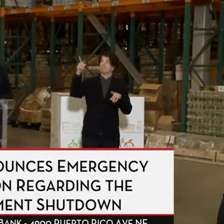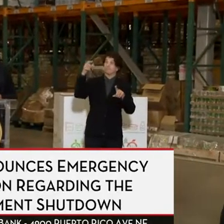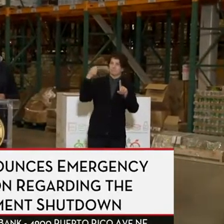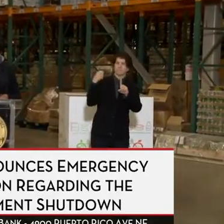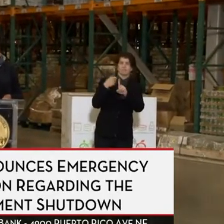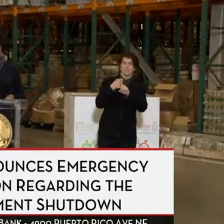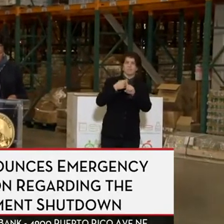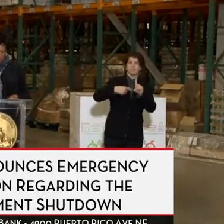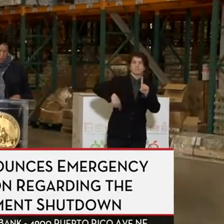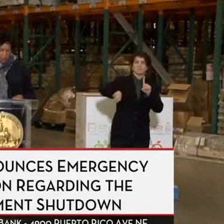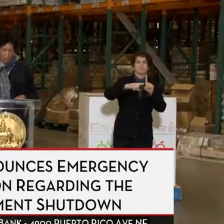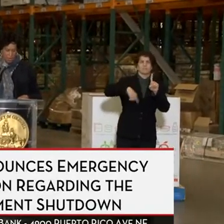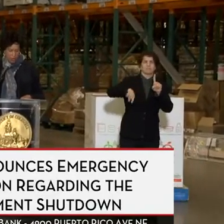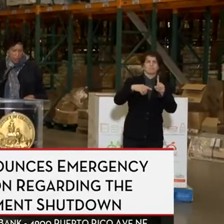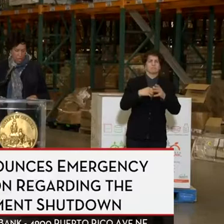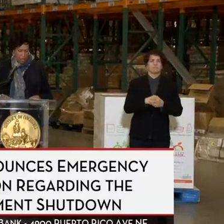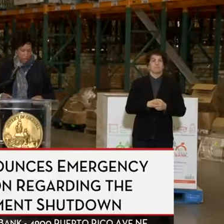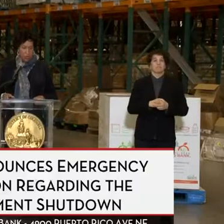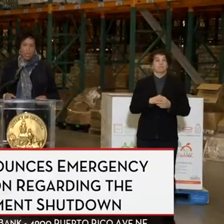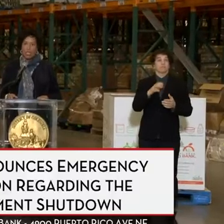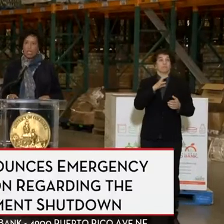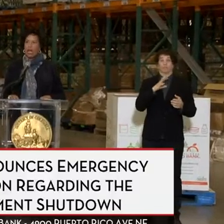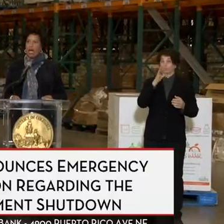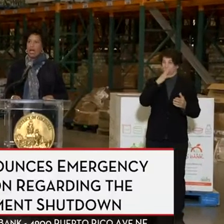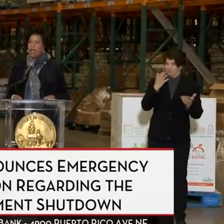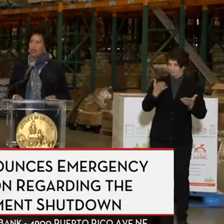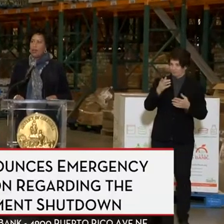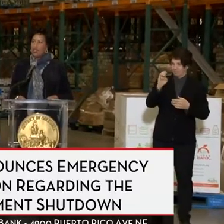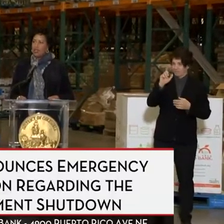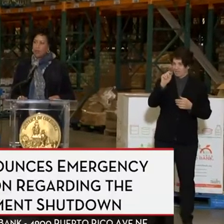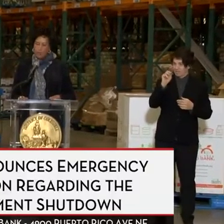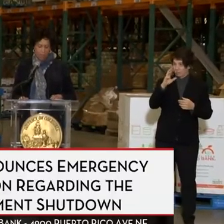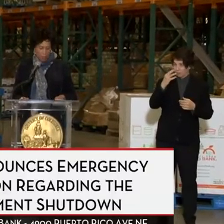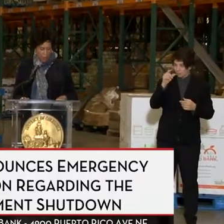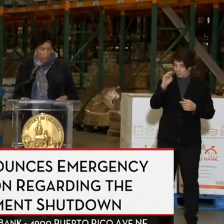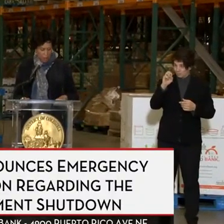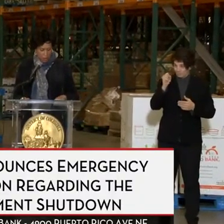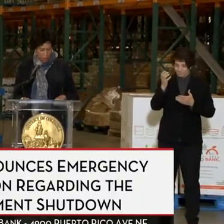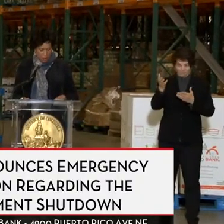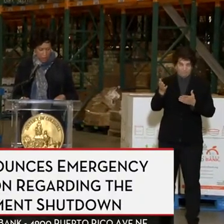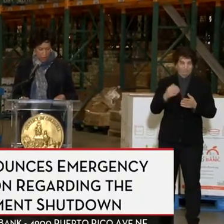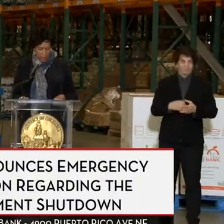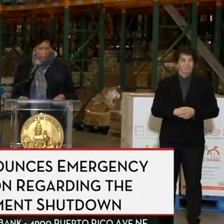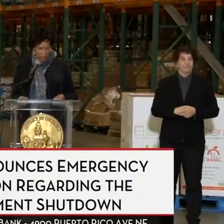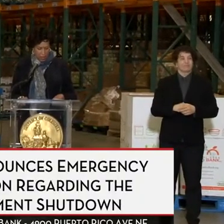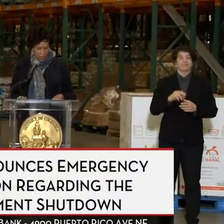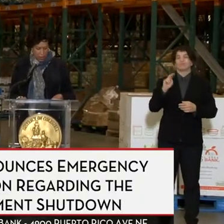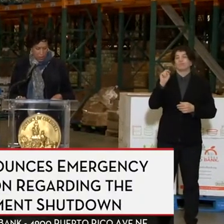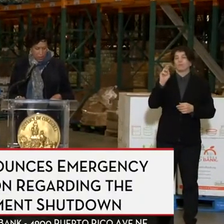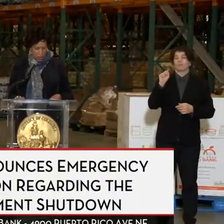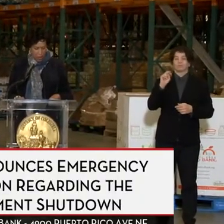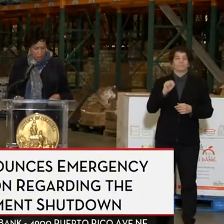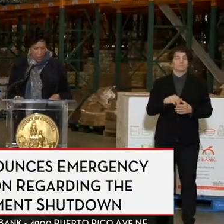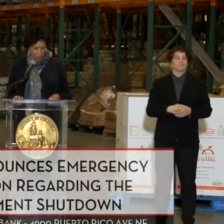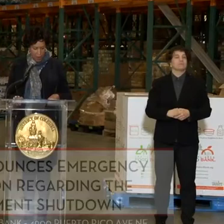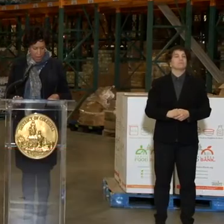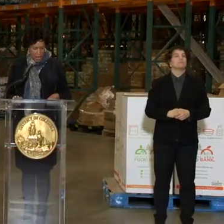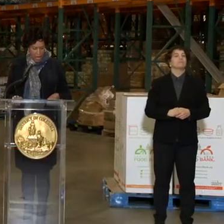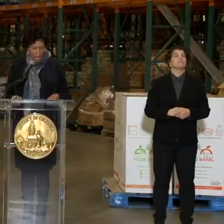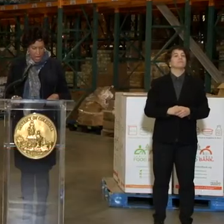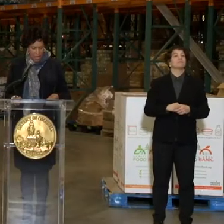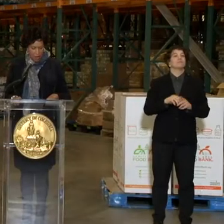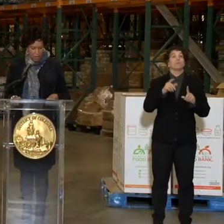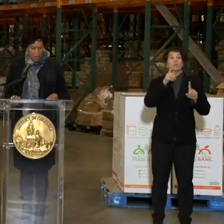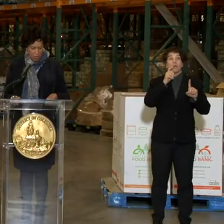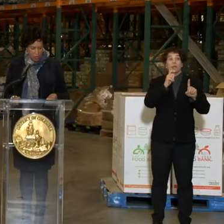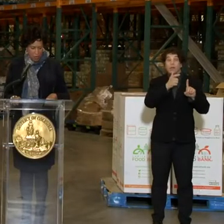you will hear from shortly, Congresswoman Eleanor Holmes Norton. I am also joined by members of my cabinet who will help